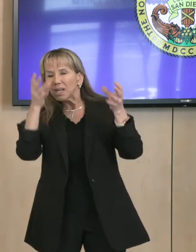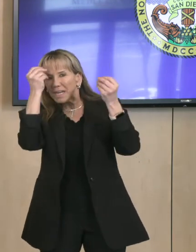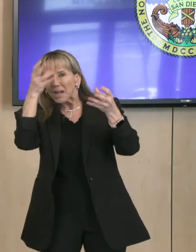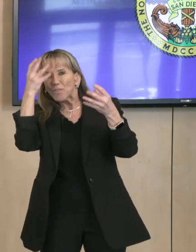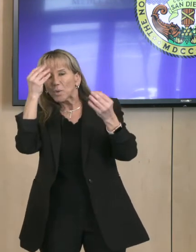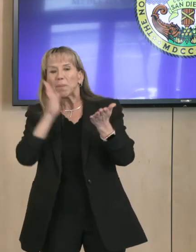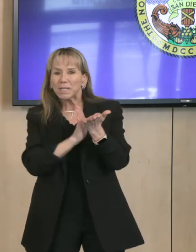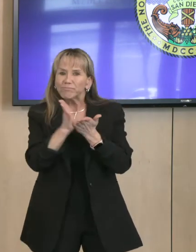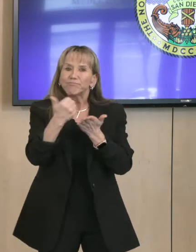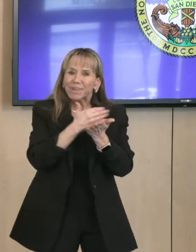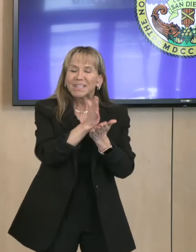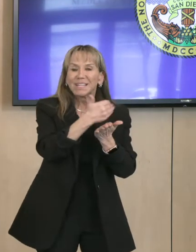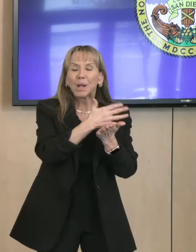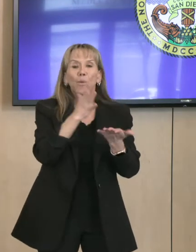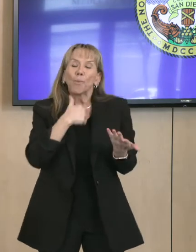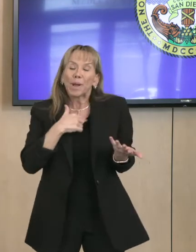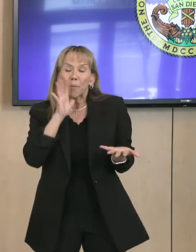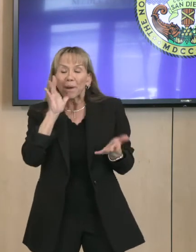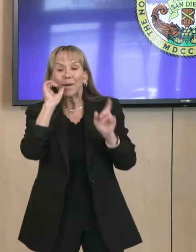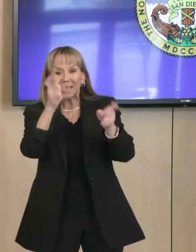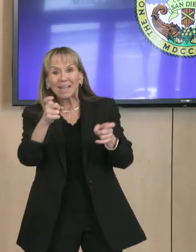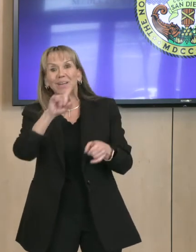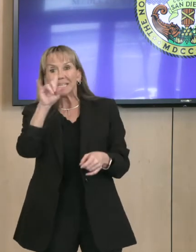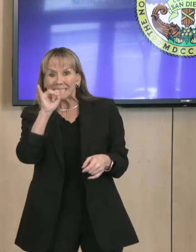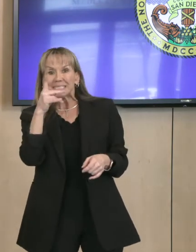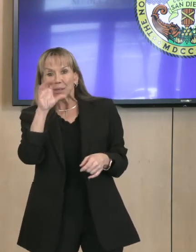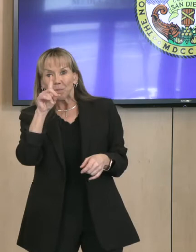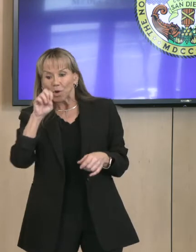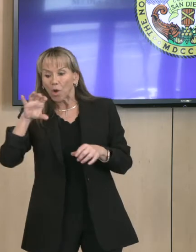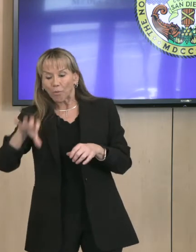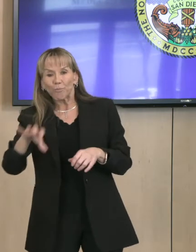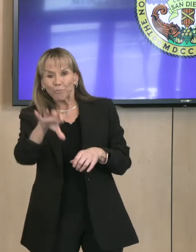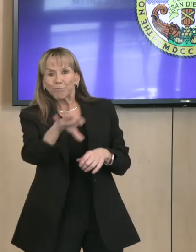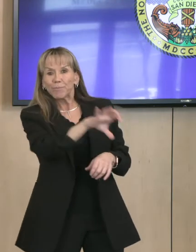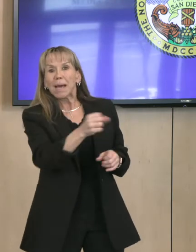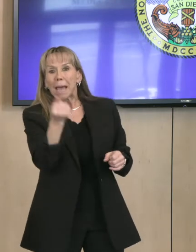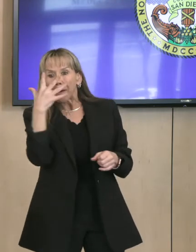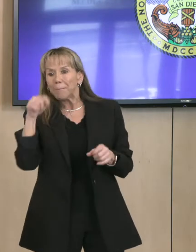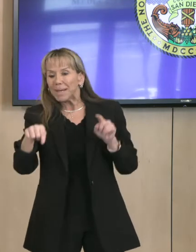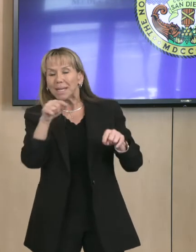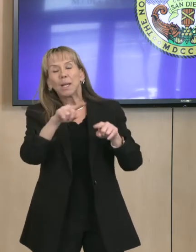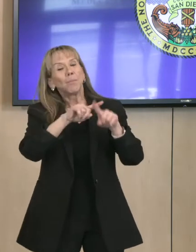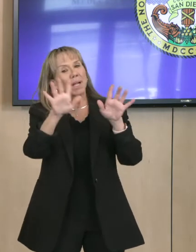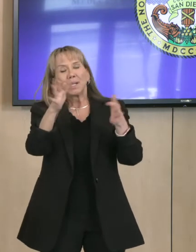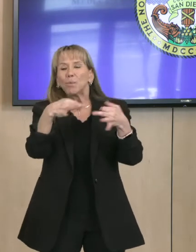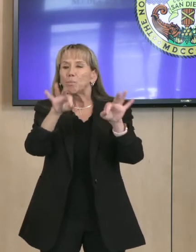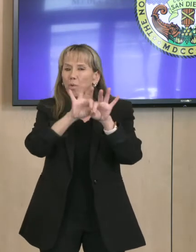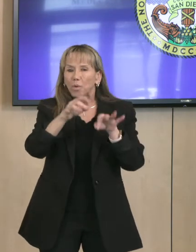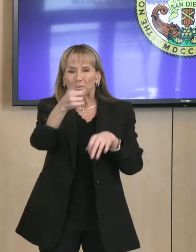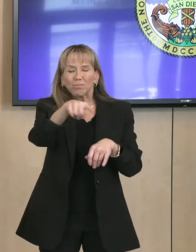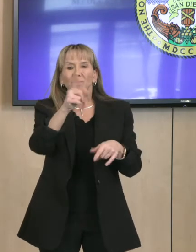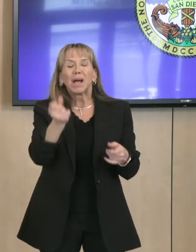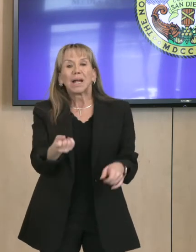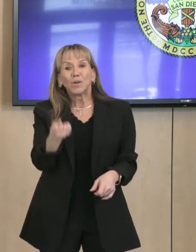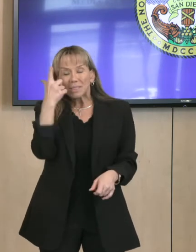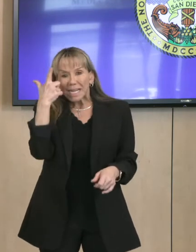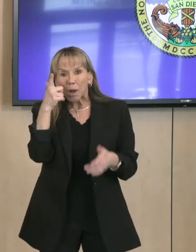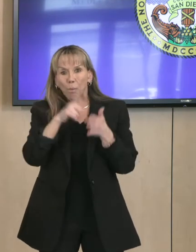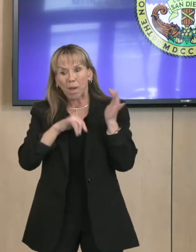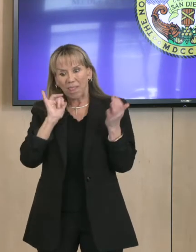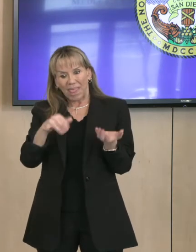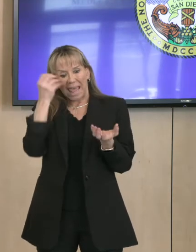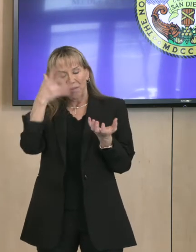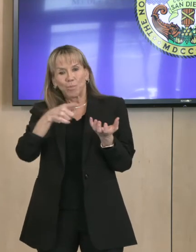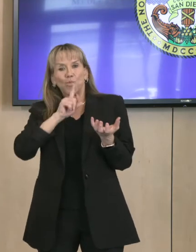breakdown. But it is really important that folks understand what that data represents. It is just a snapshot into the